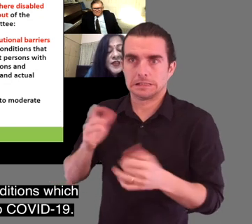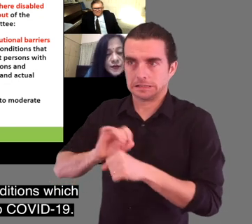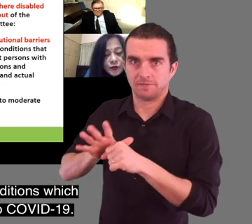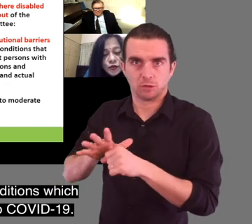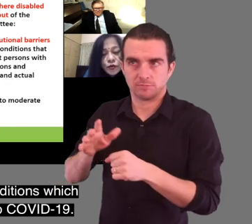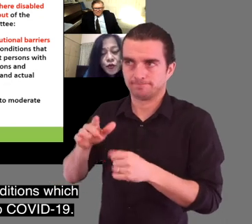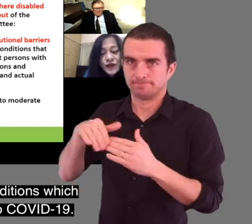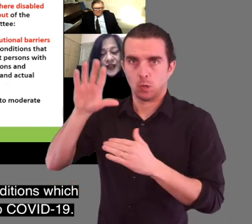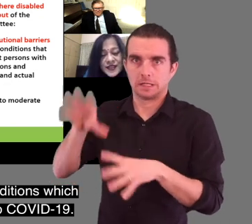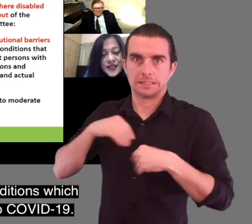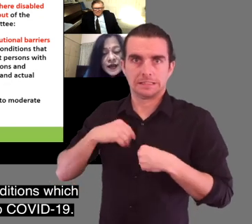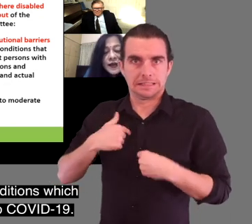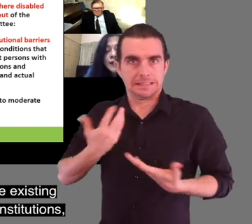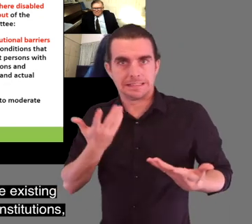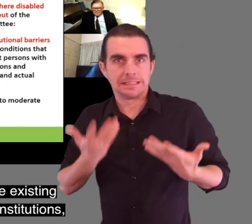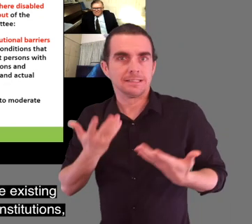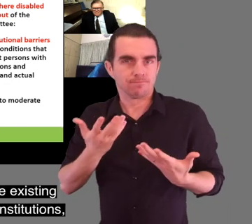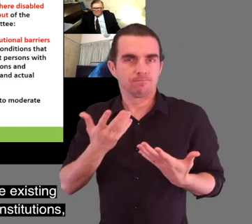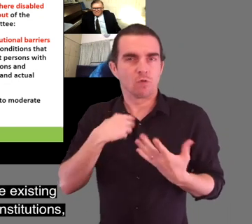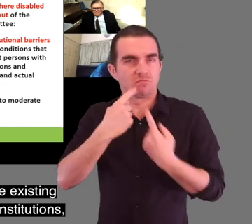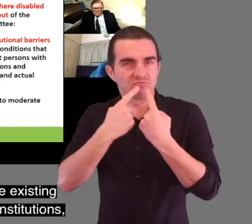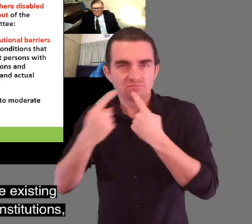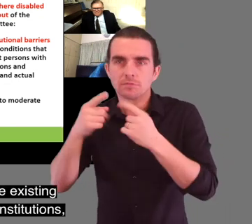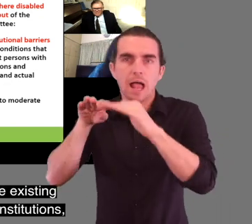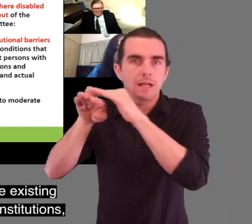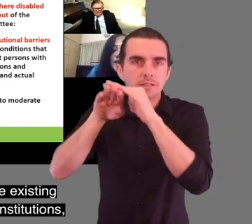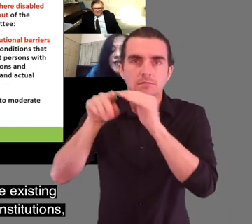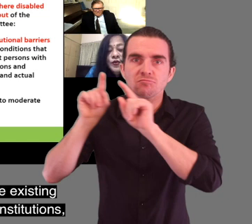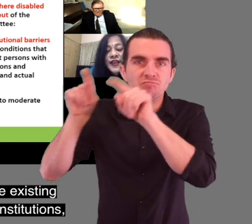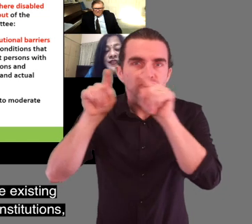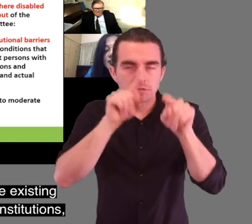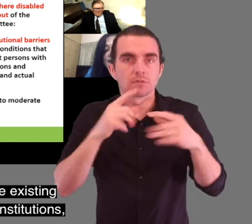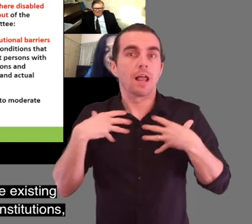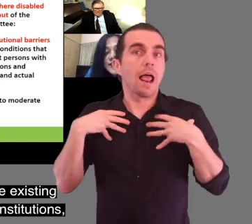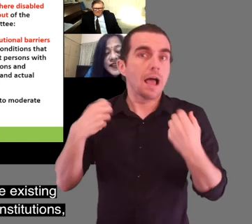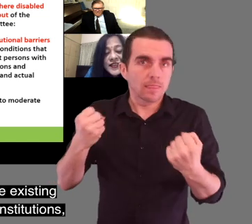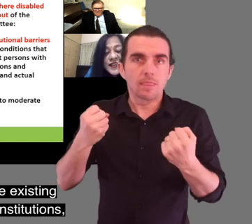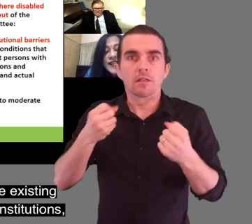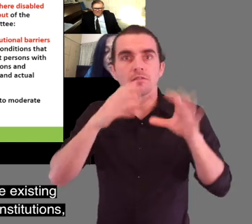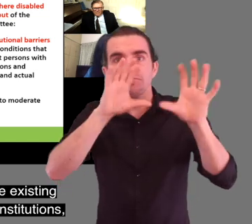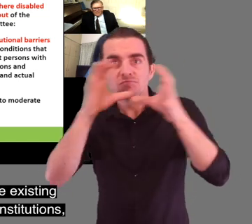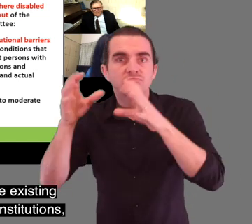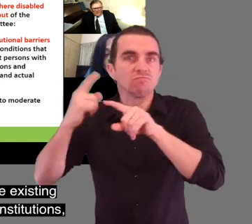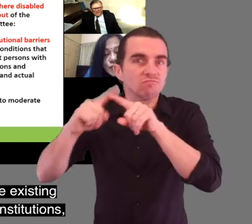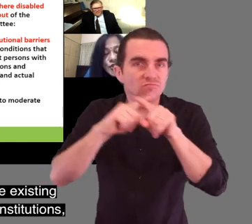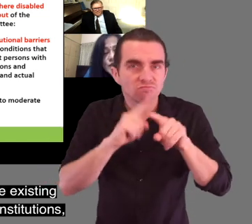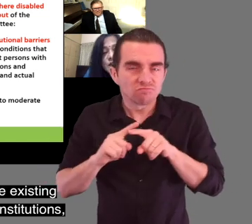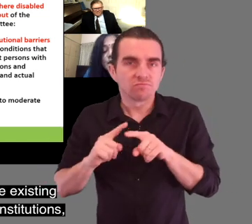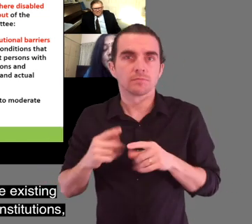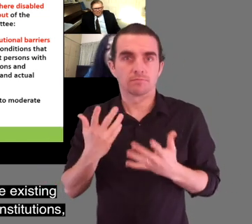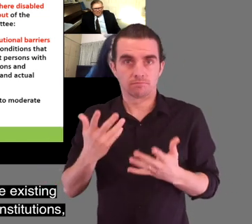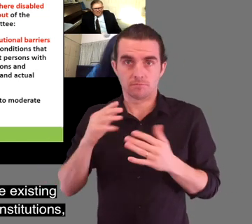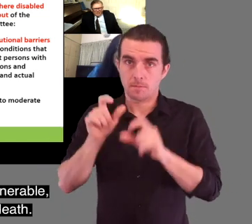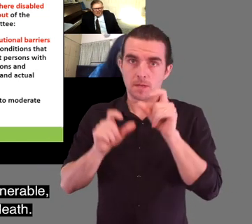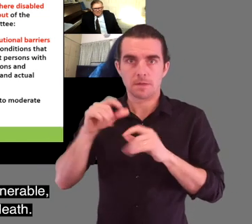them susceptible to COVID-19. But lack of access to the existing facilities, the healthcare institutions